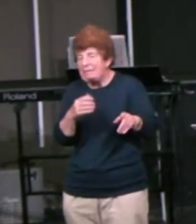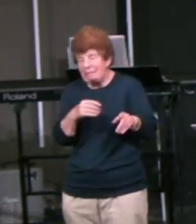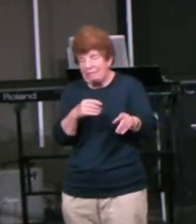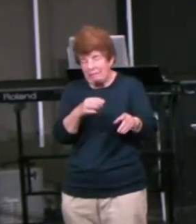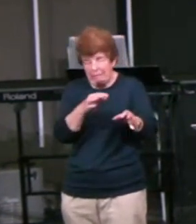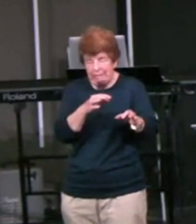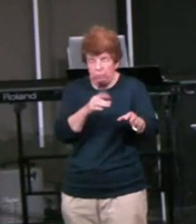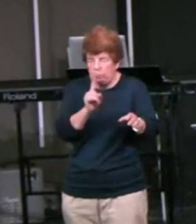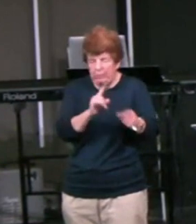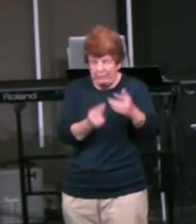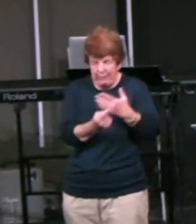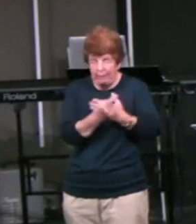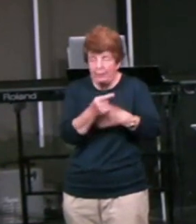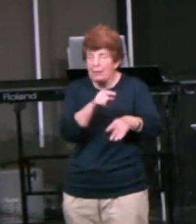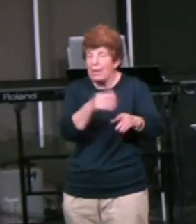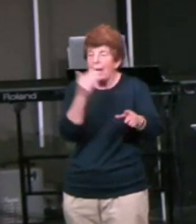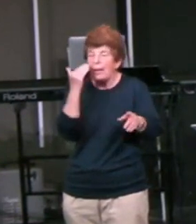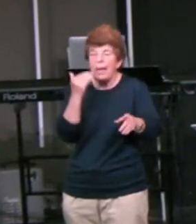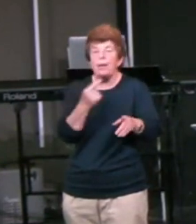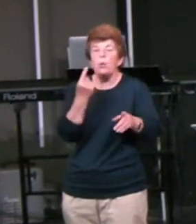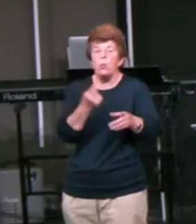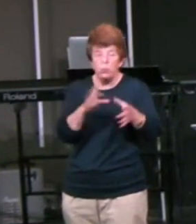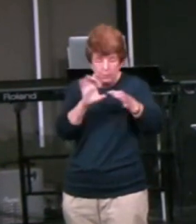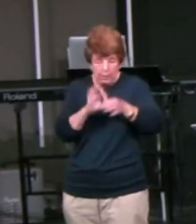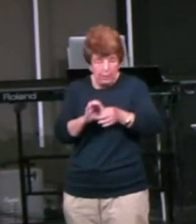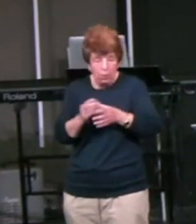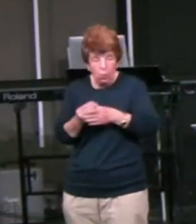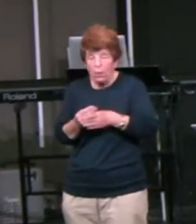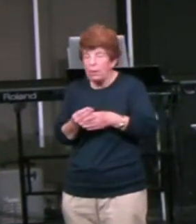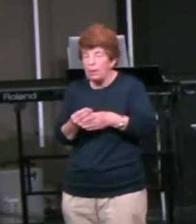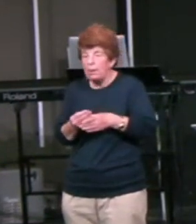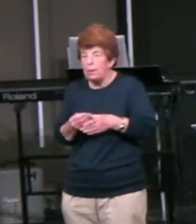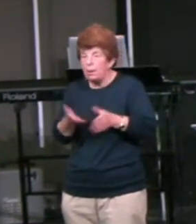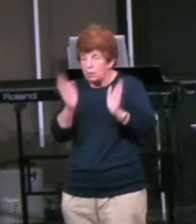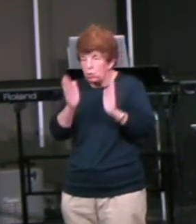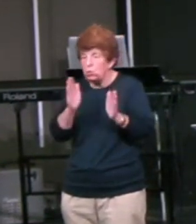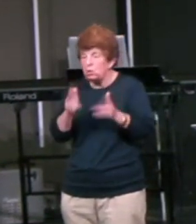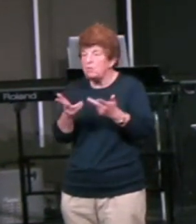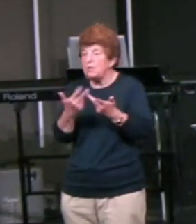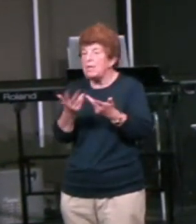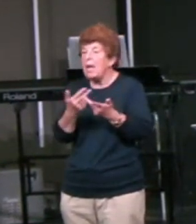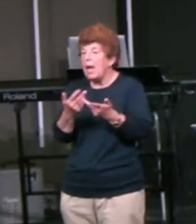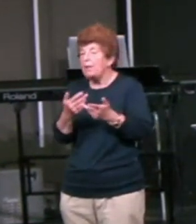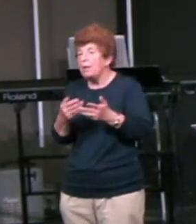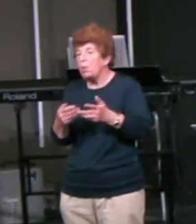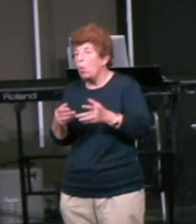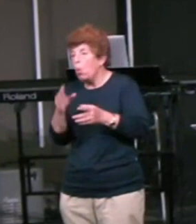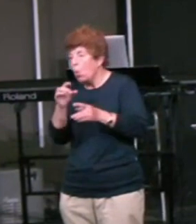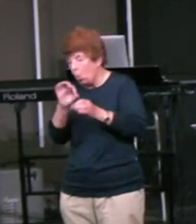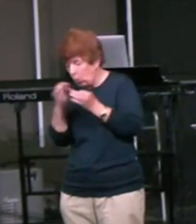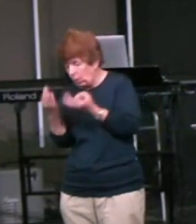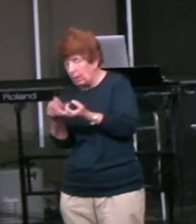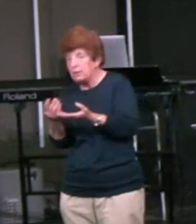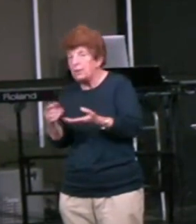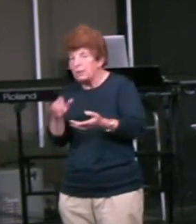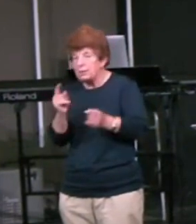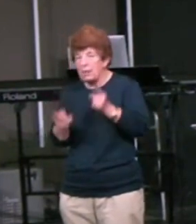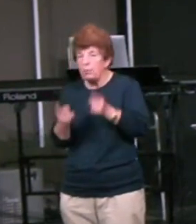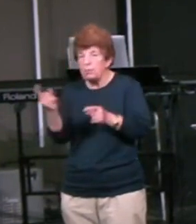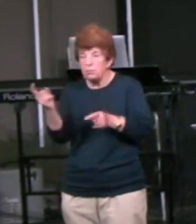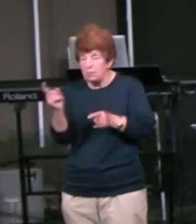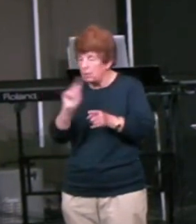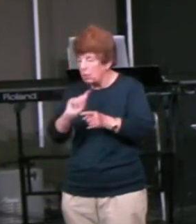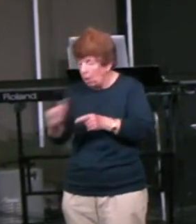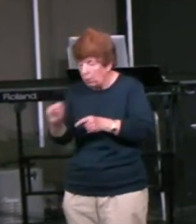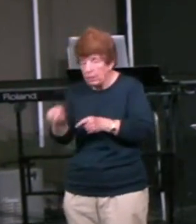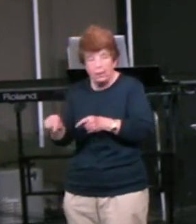good. She's a lady that was associated loosely with a church of another denomination, and occasionally she would attend